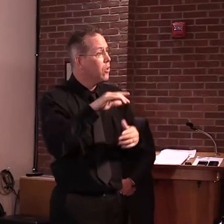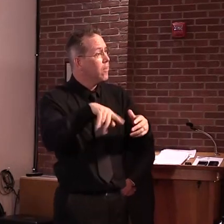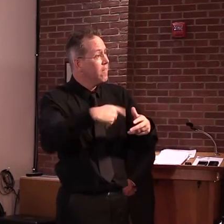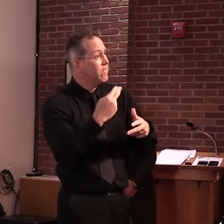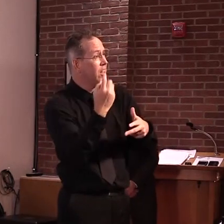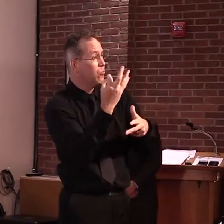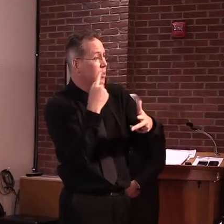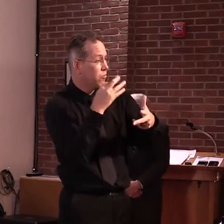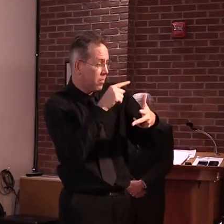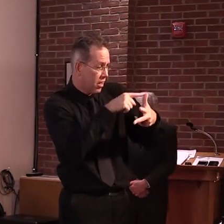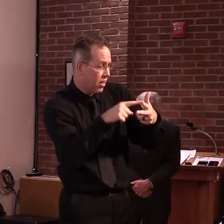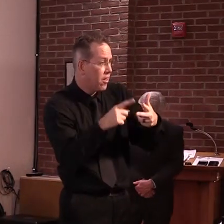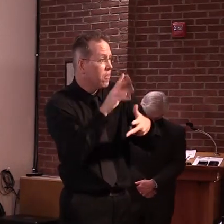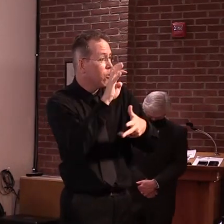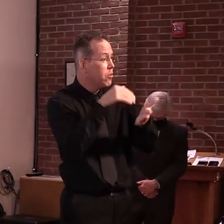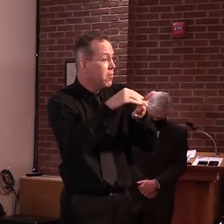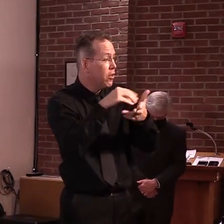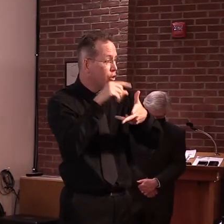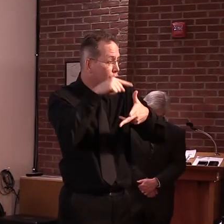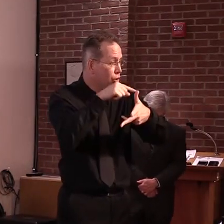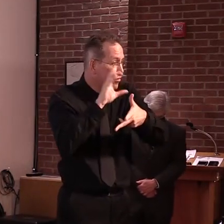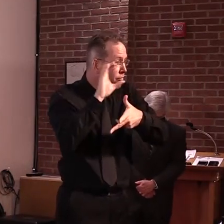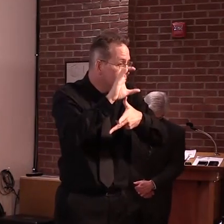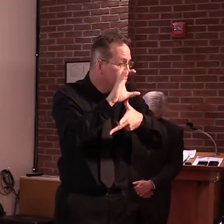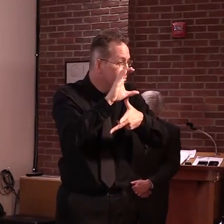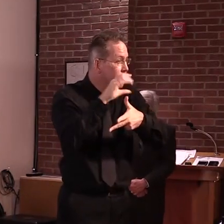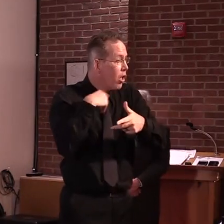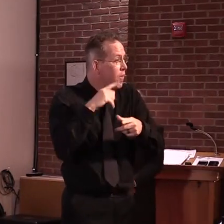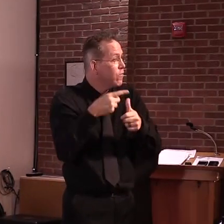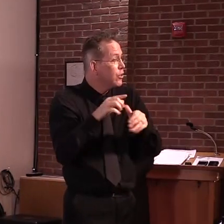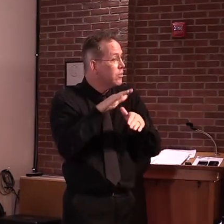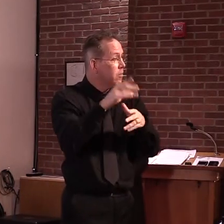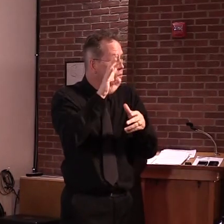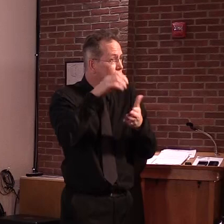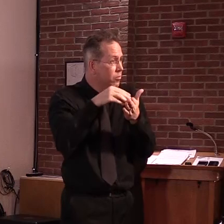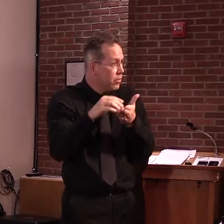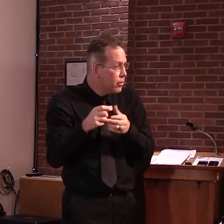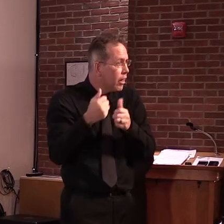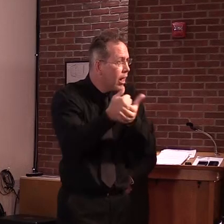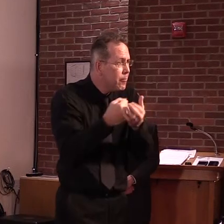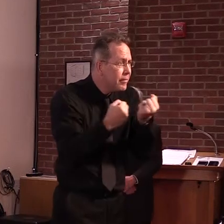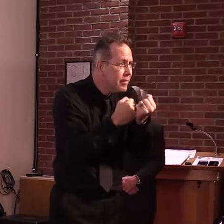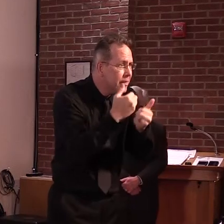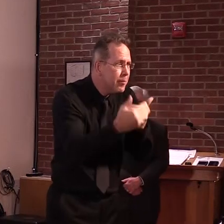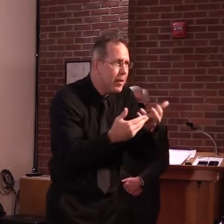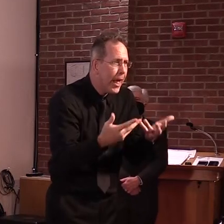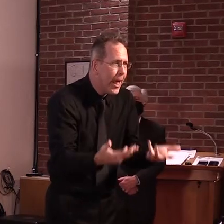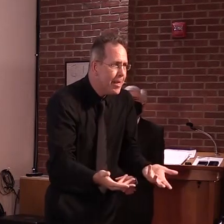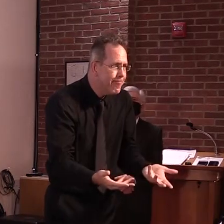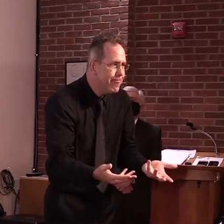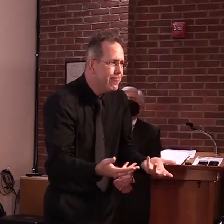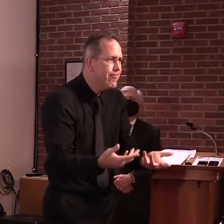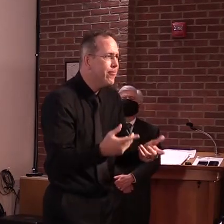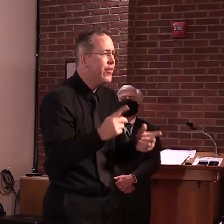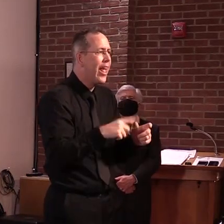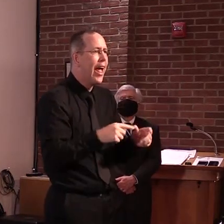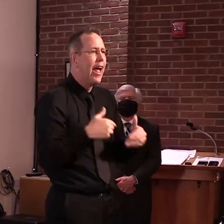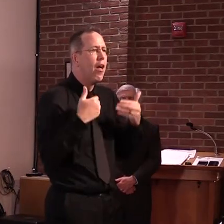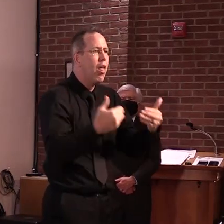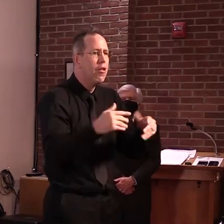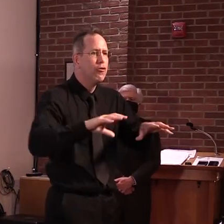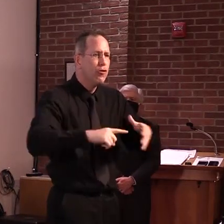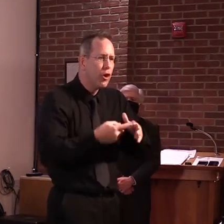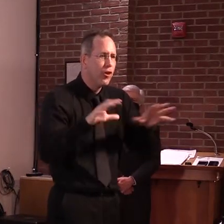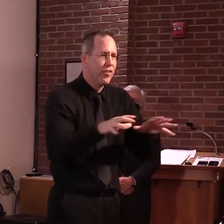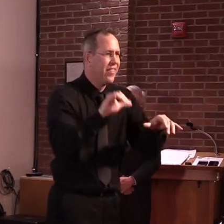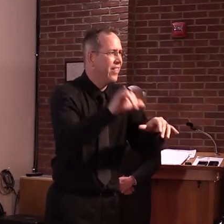much work to do in the months and years ahead, but we cannot be effective in doing that without first ensuring that